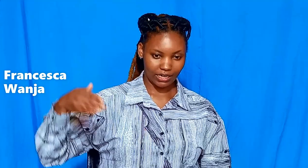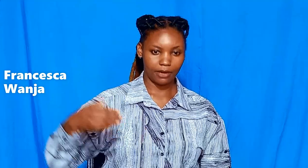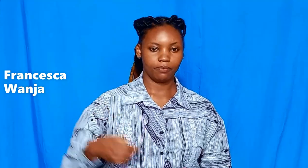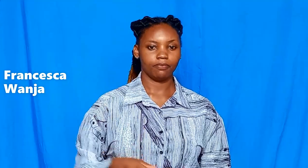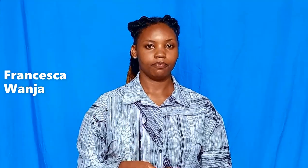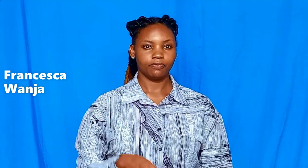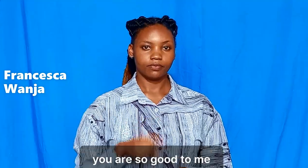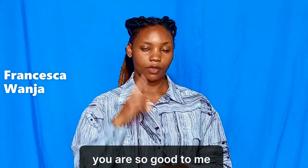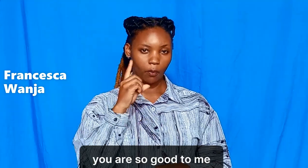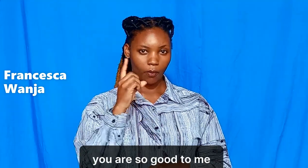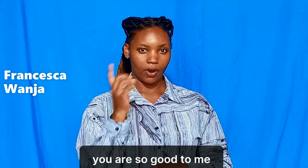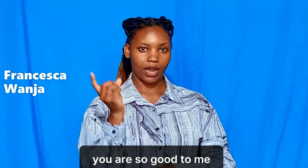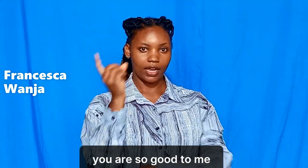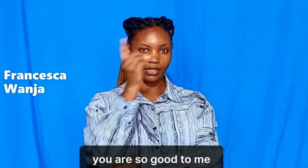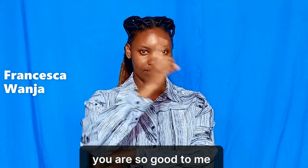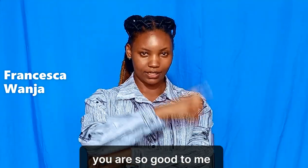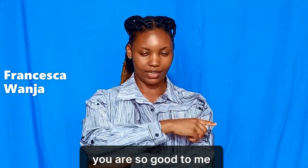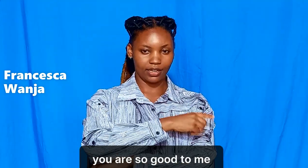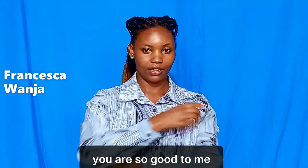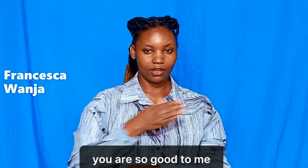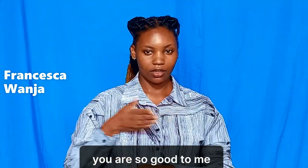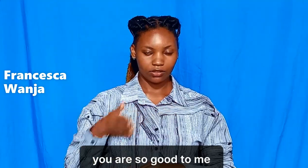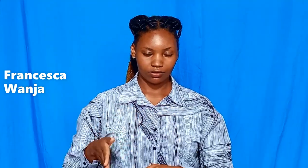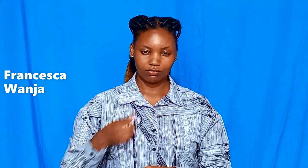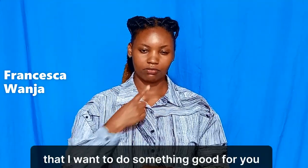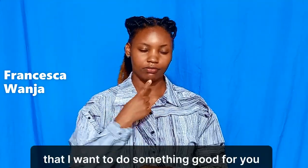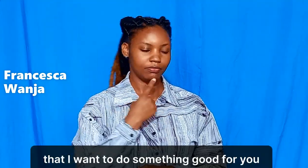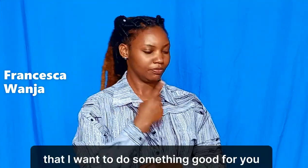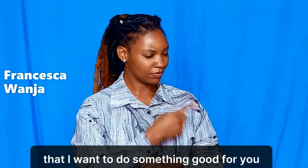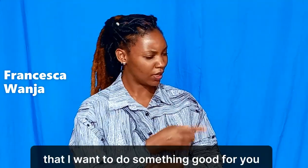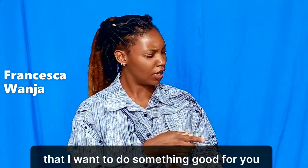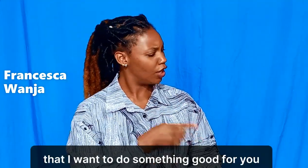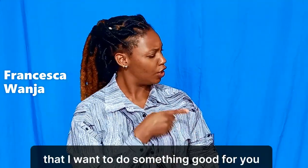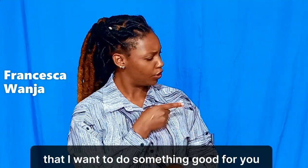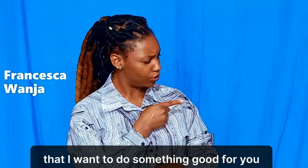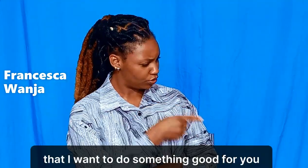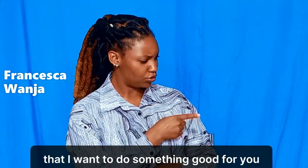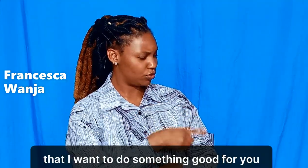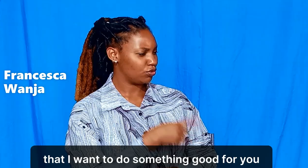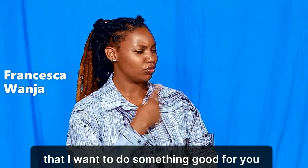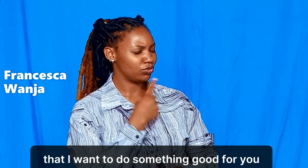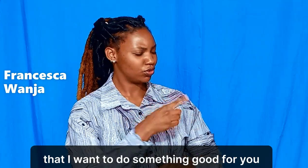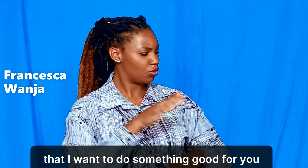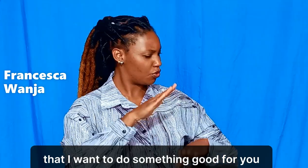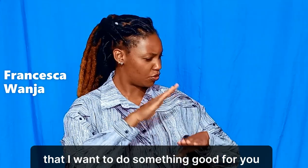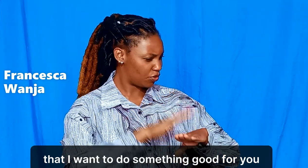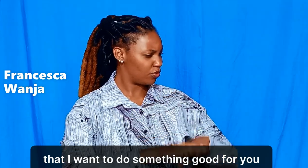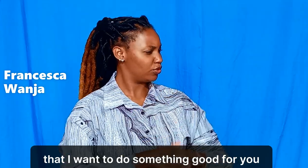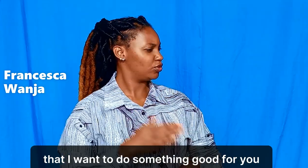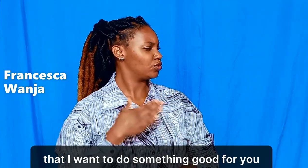the You are so good to me that I want to do something good for you.